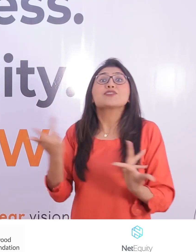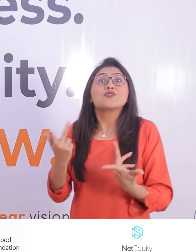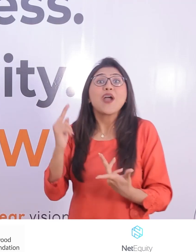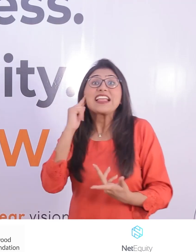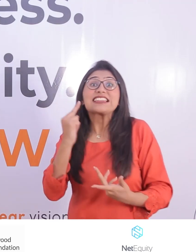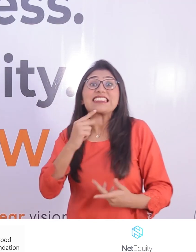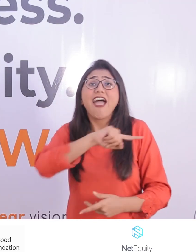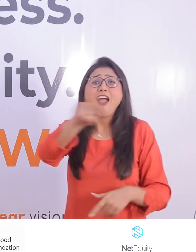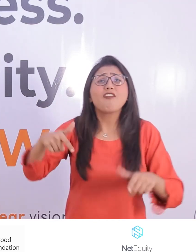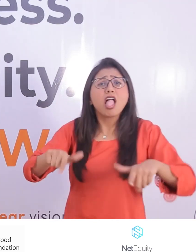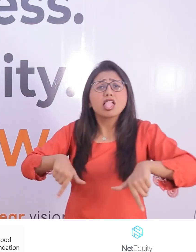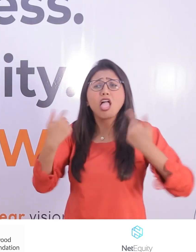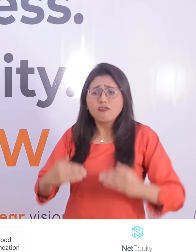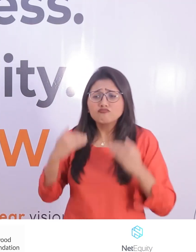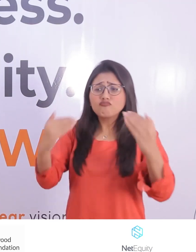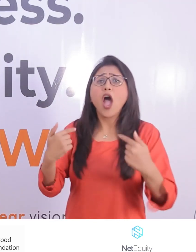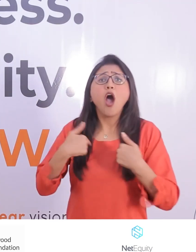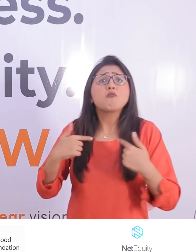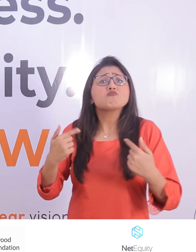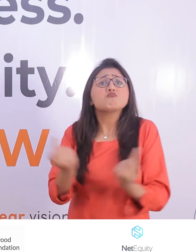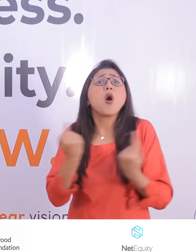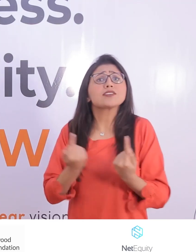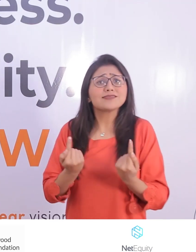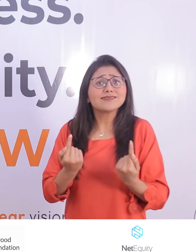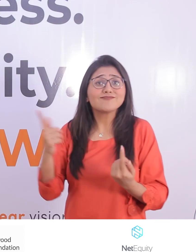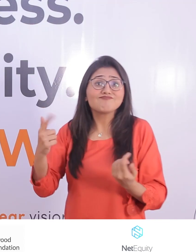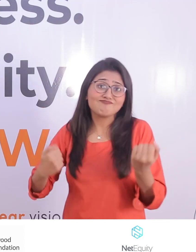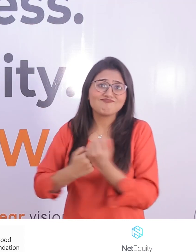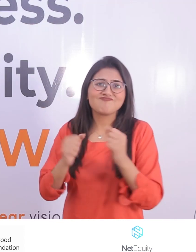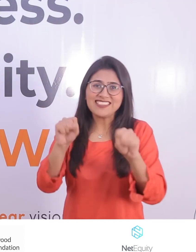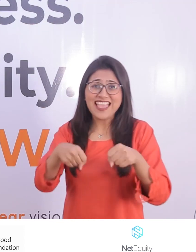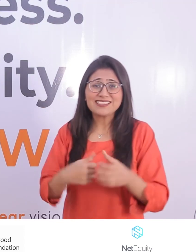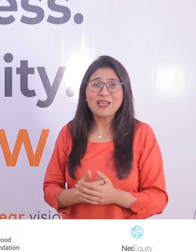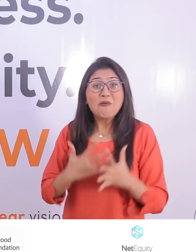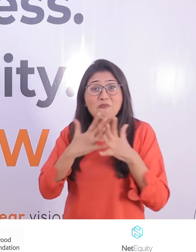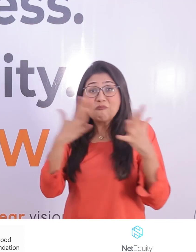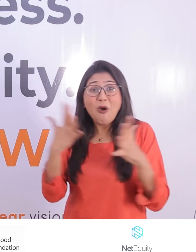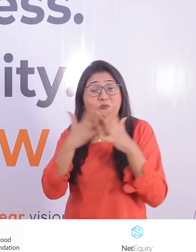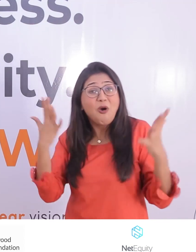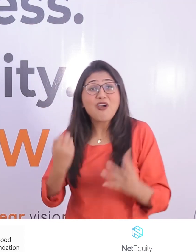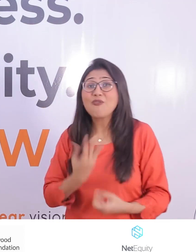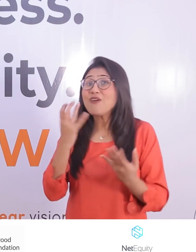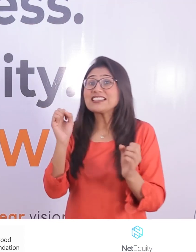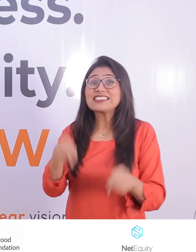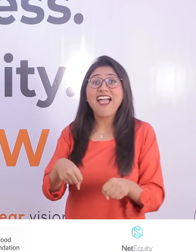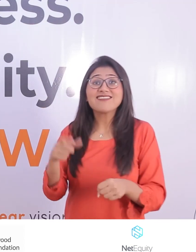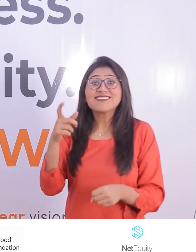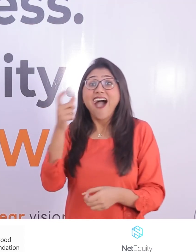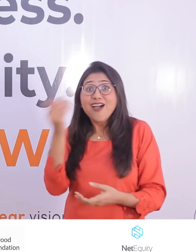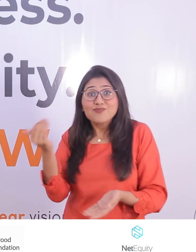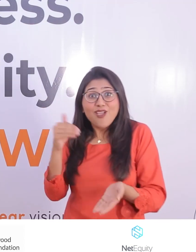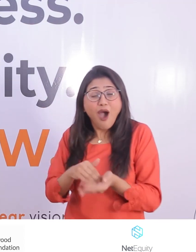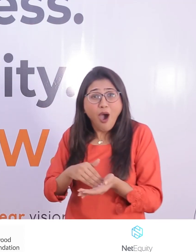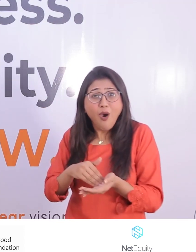forward towards the independent lives that they all deserve. We're truly honored and humbled by his presence at our